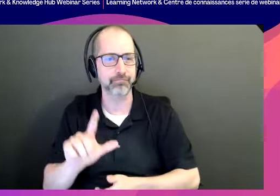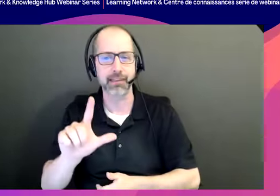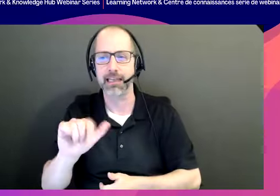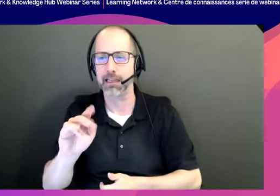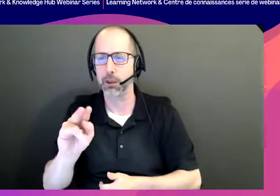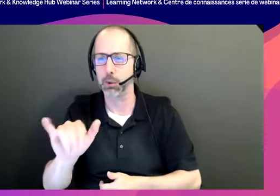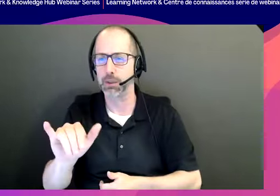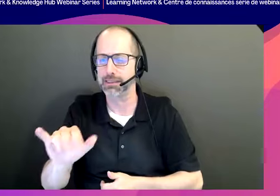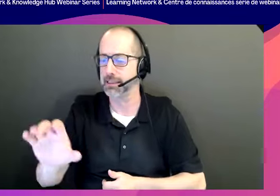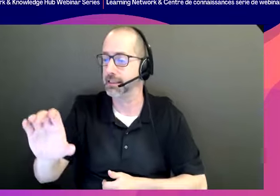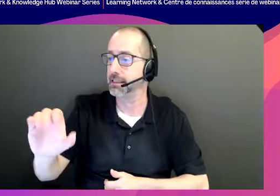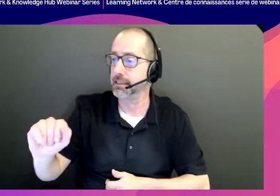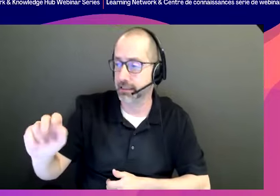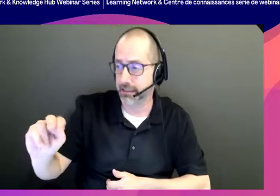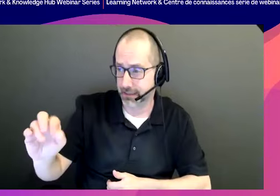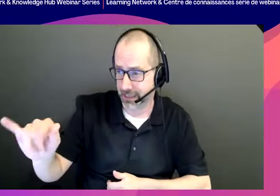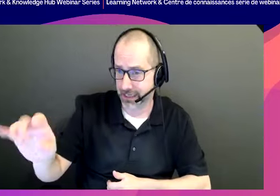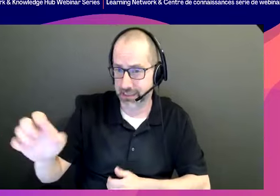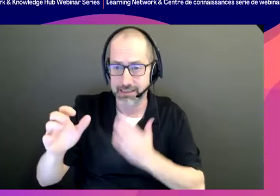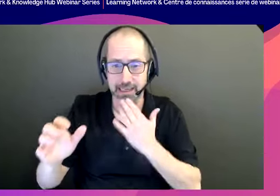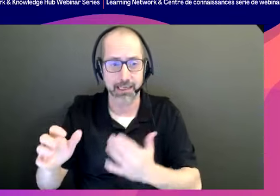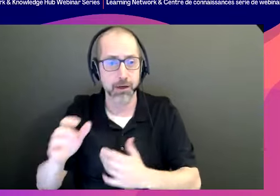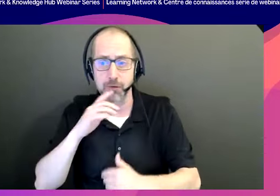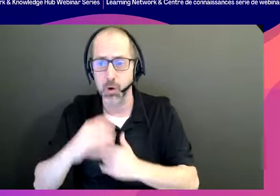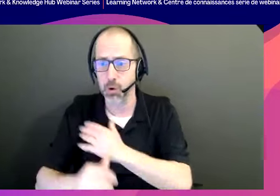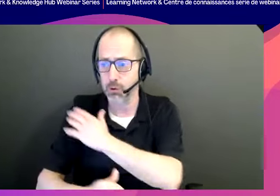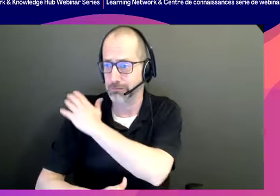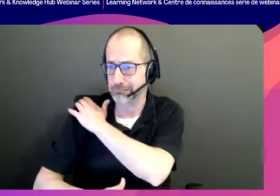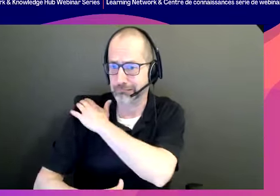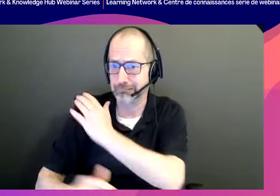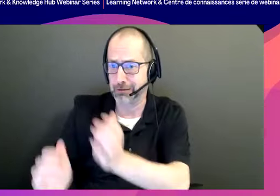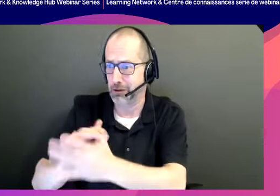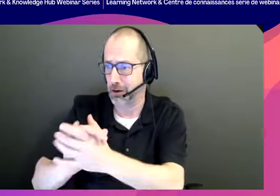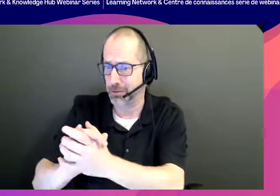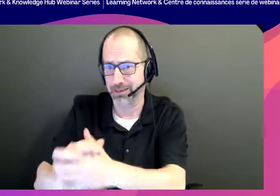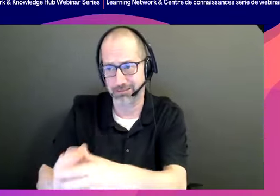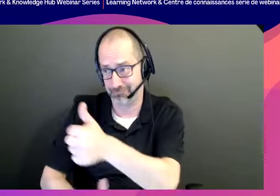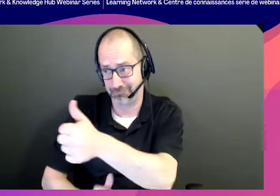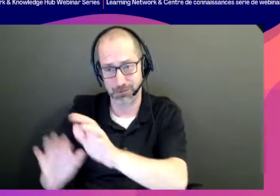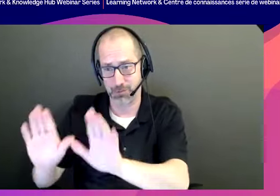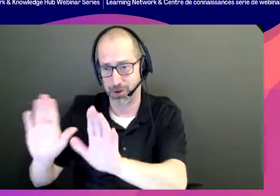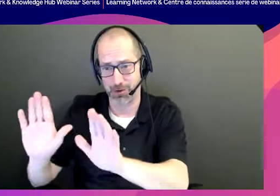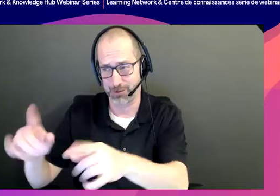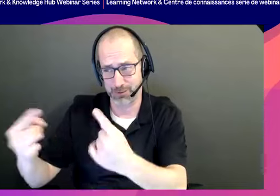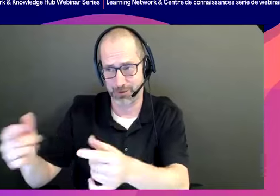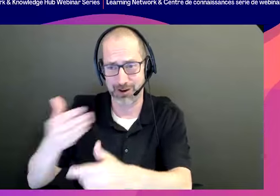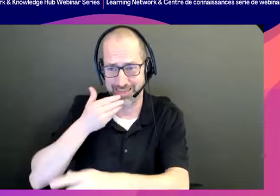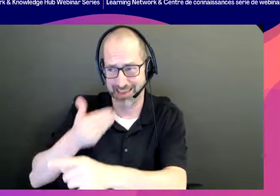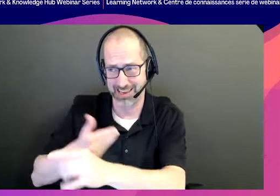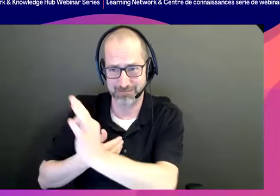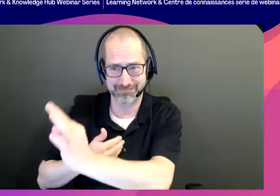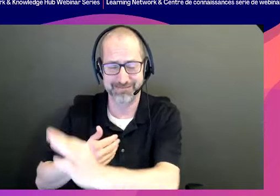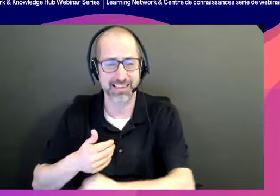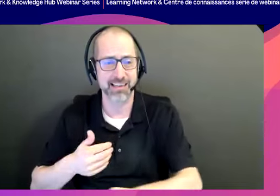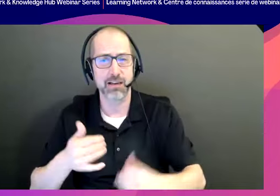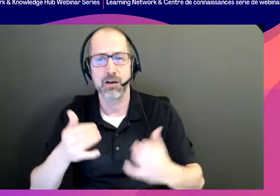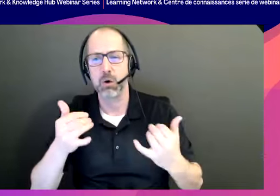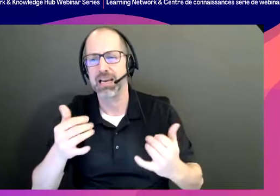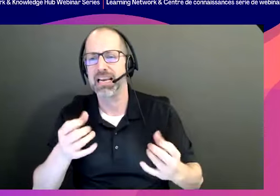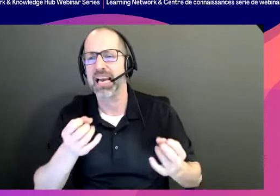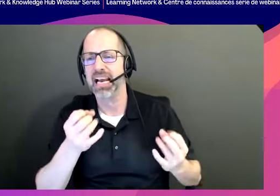And as far as compliments go, you're doing amazing. Thank you. I wanted to speak here about the mortality